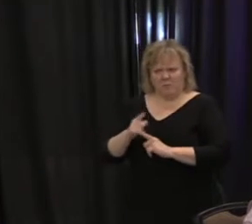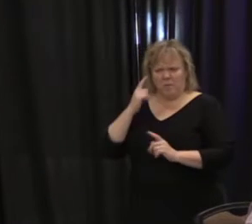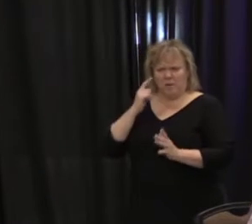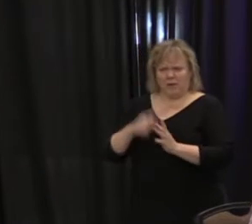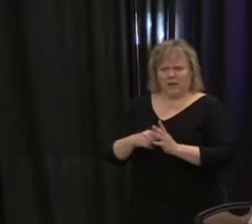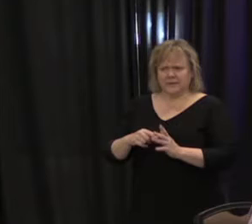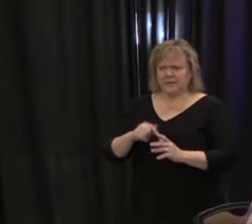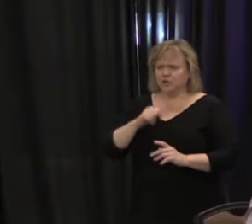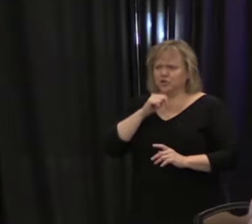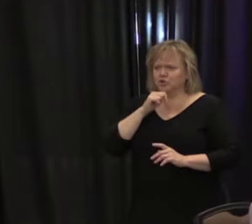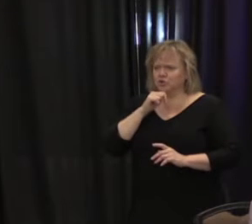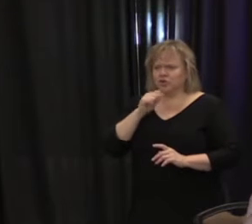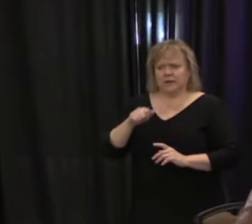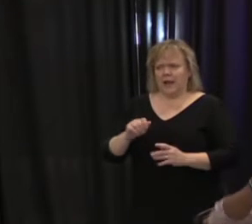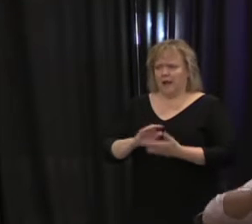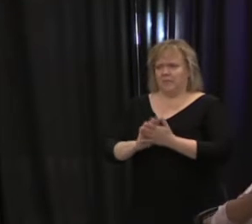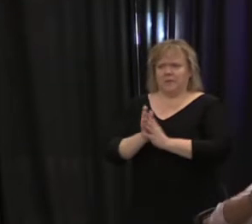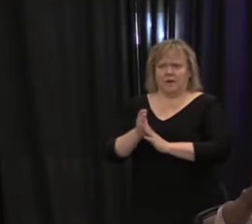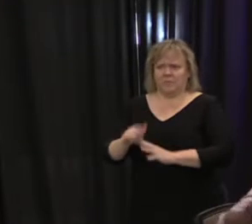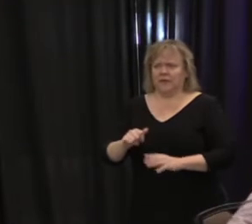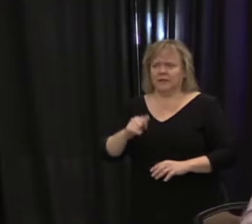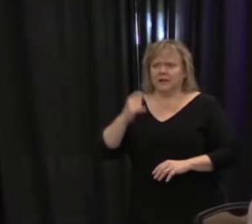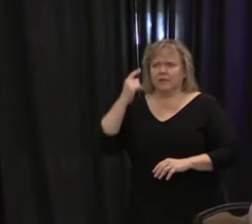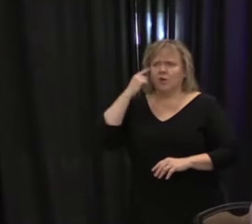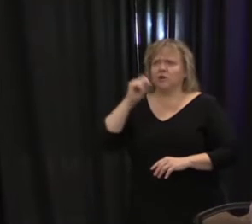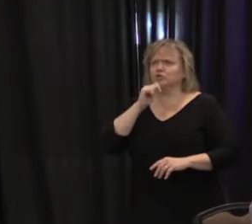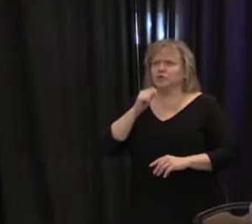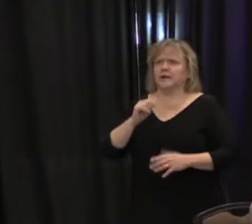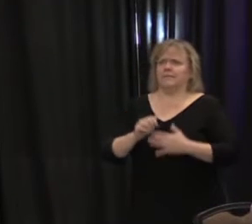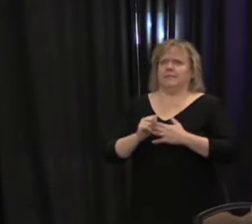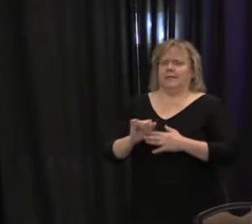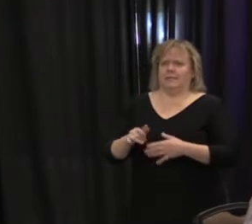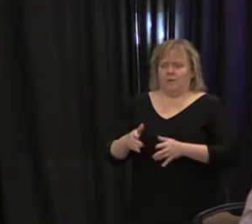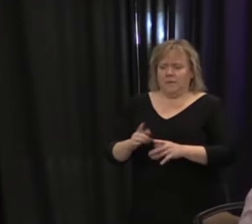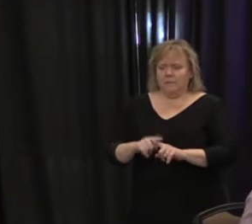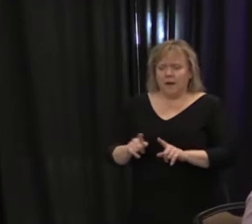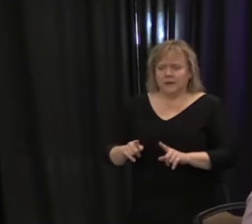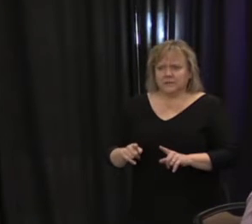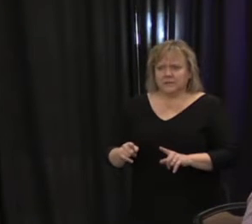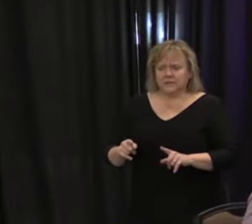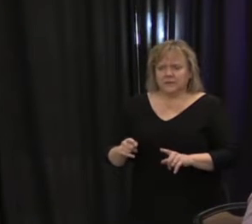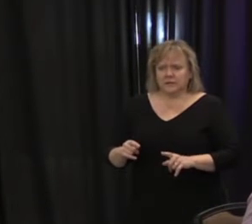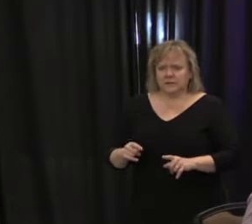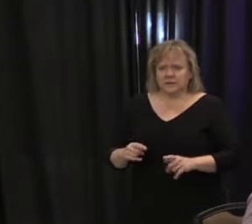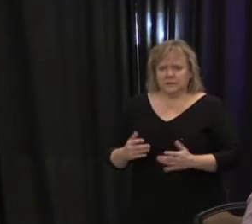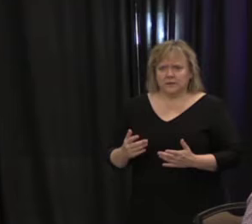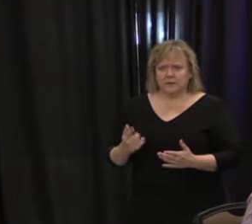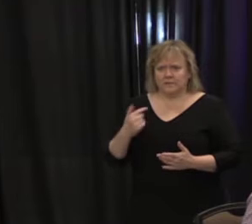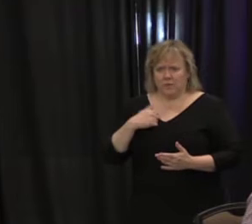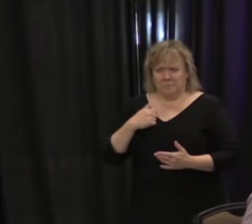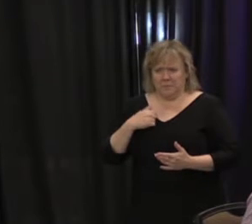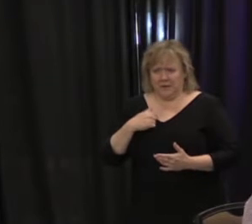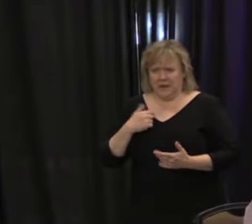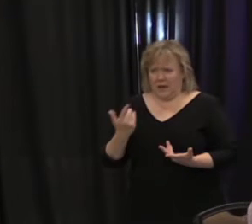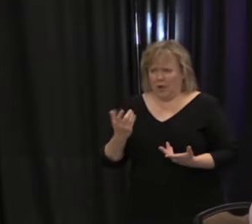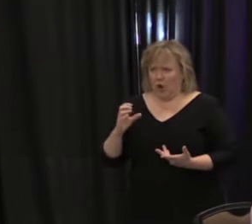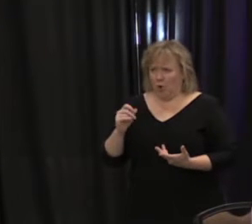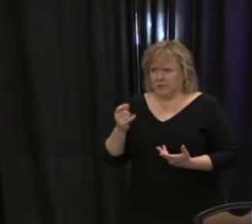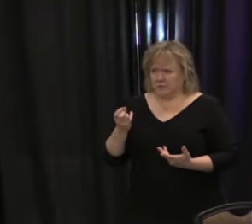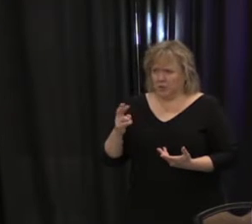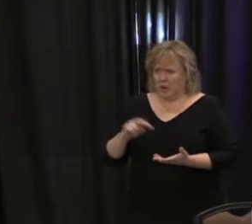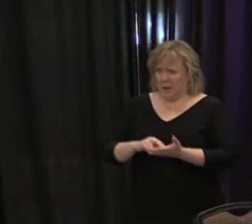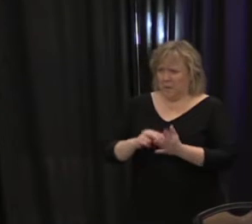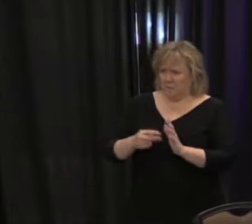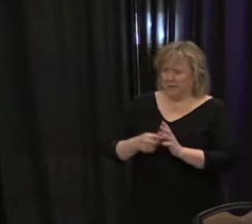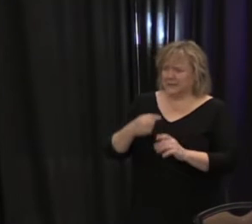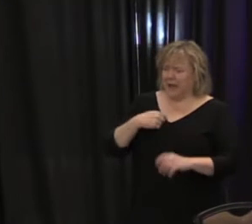not have led to that, or even the thought should not have led to that. But for me, just the idea of being a co-conspirator means